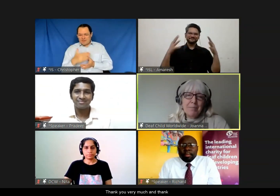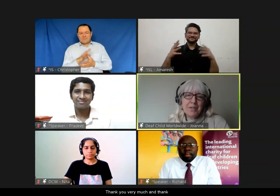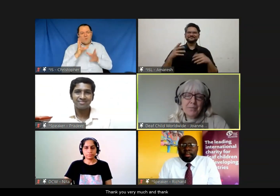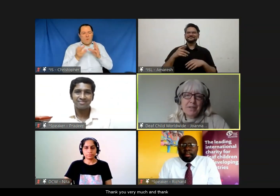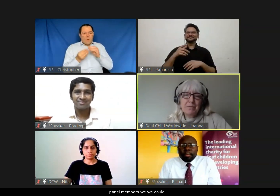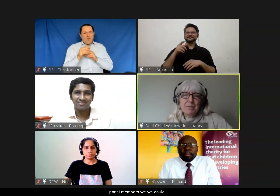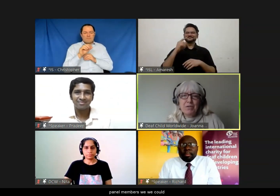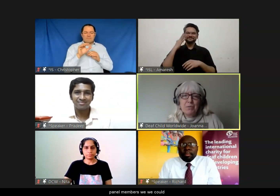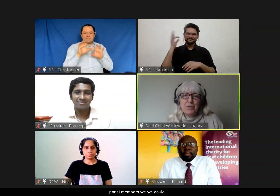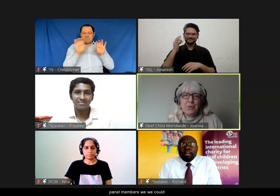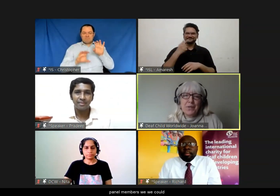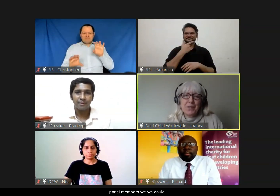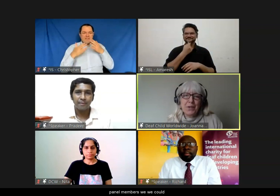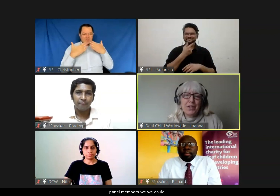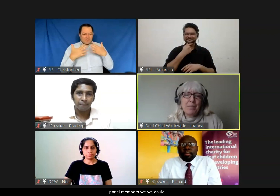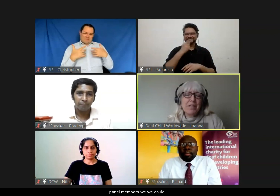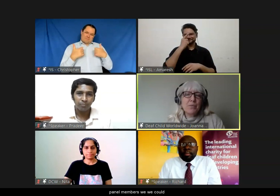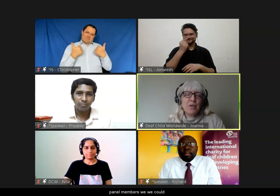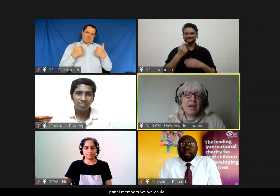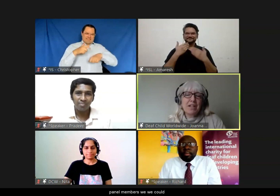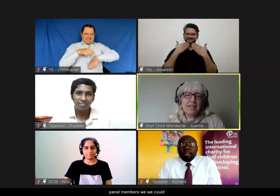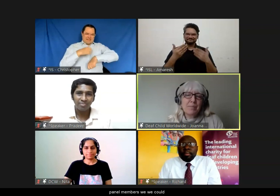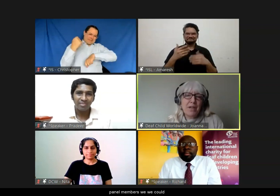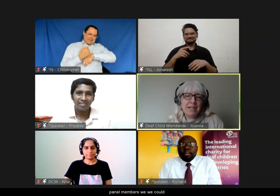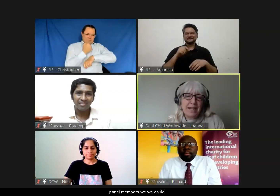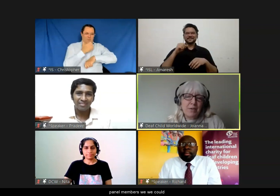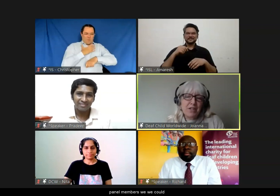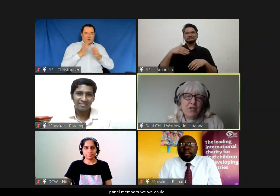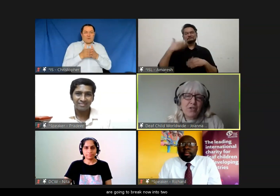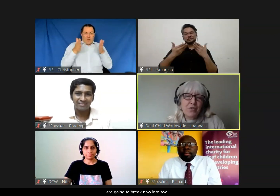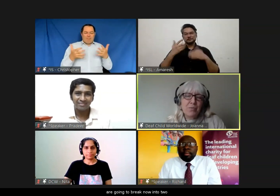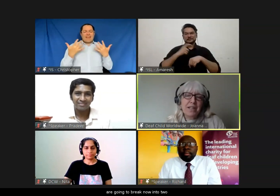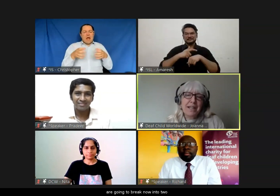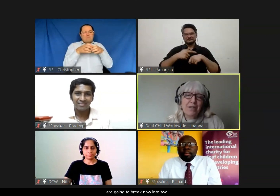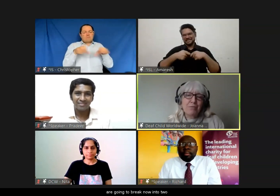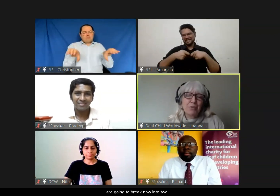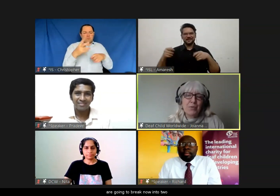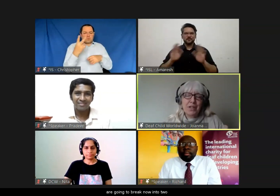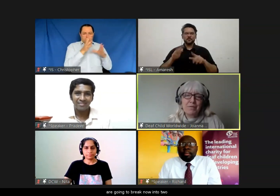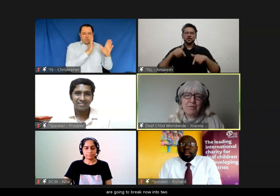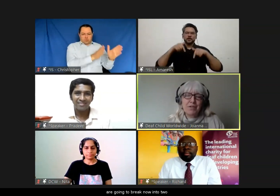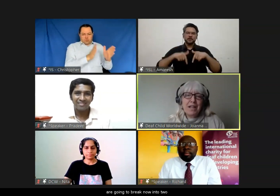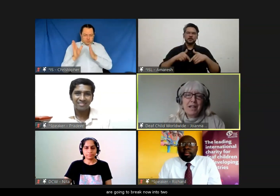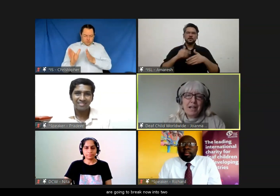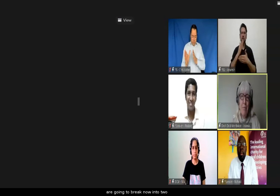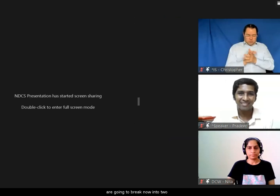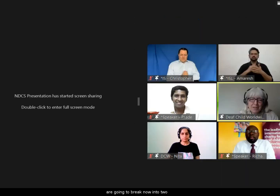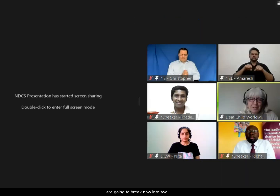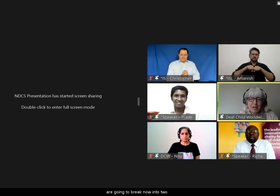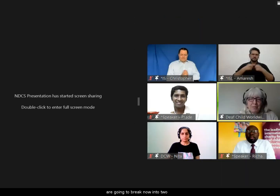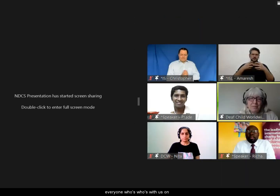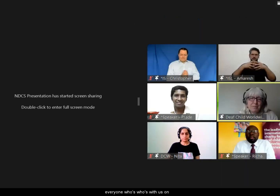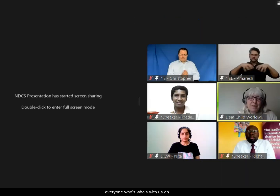panel members. We could always do with longer, but we are going to break now into two breakout rooms, and for